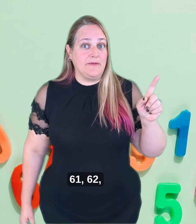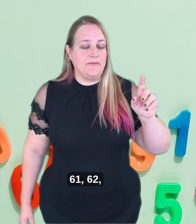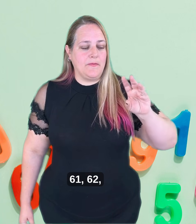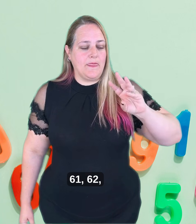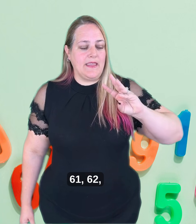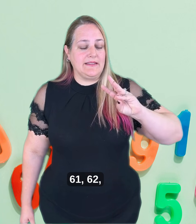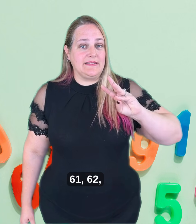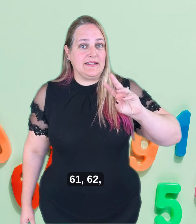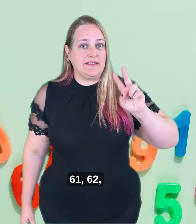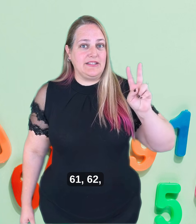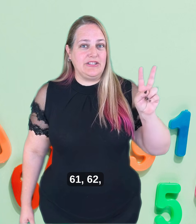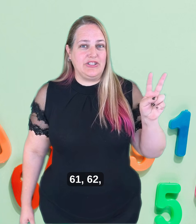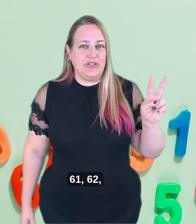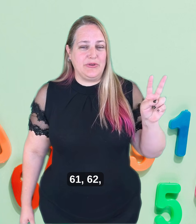61, 62,